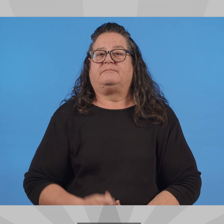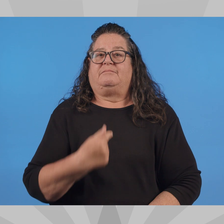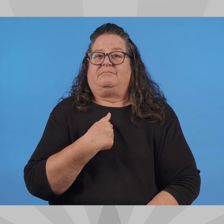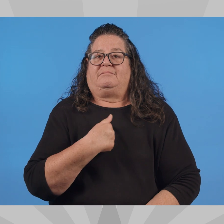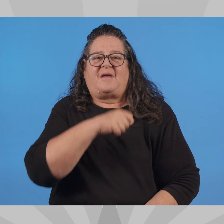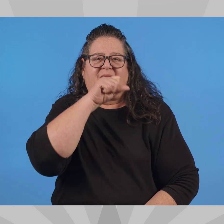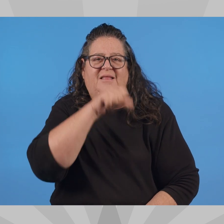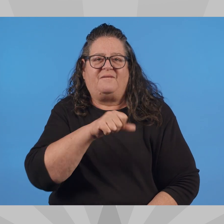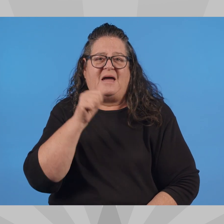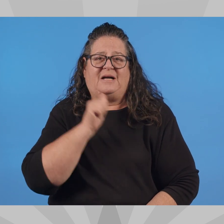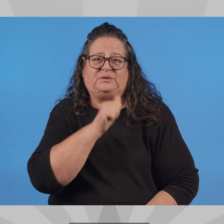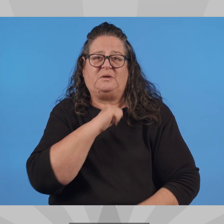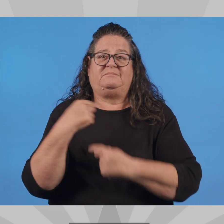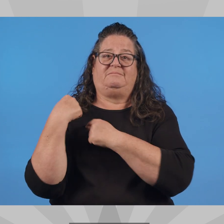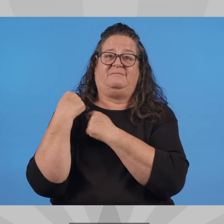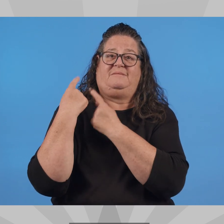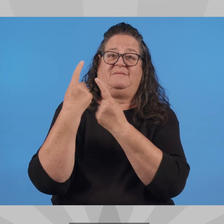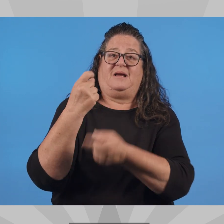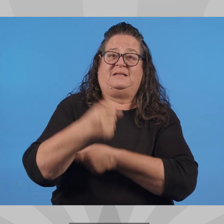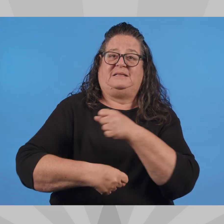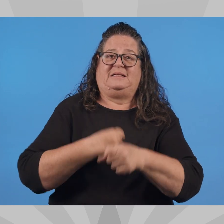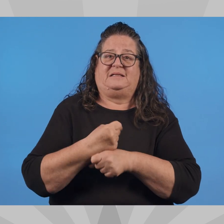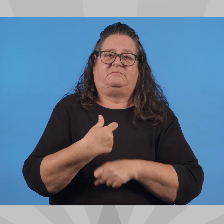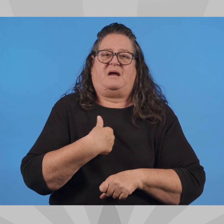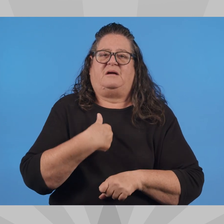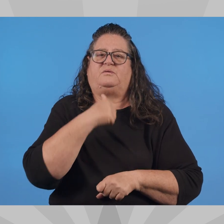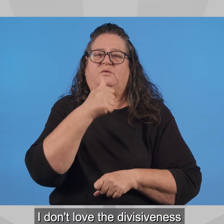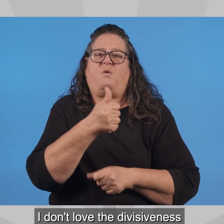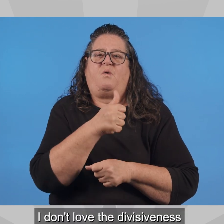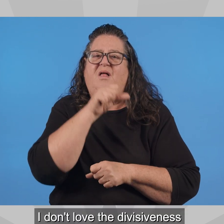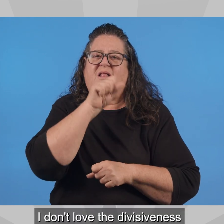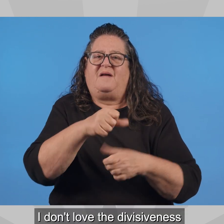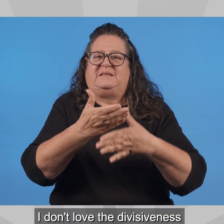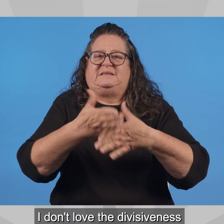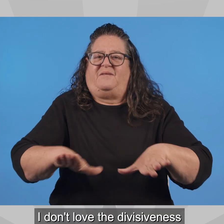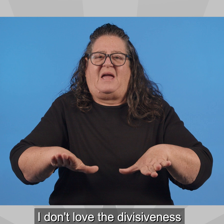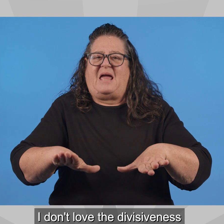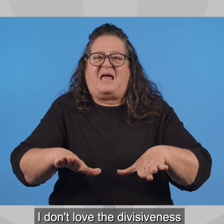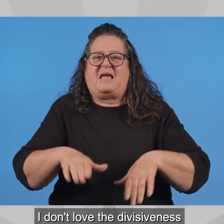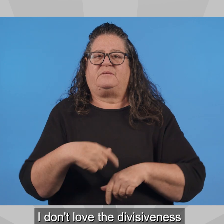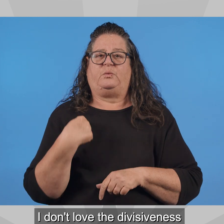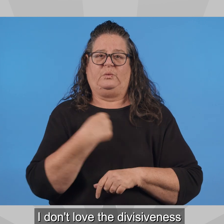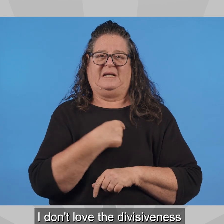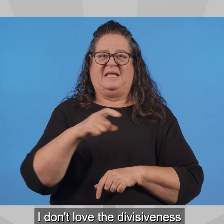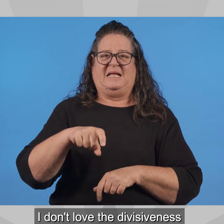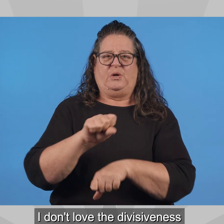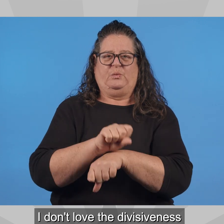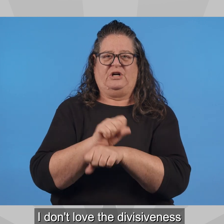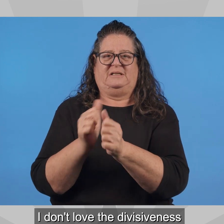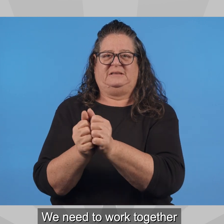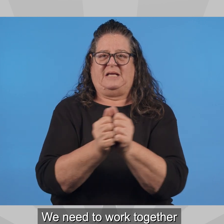Statement. I love Arizona. I don't love the divisiveness of the past few